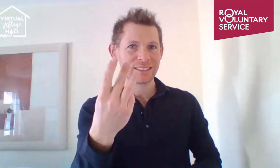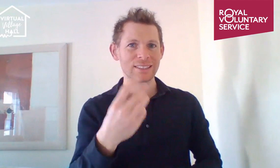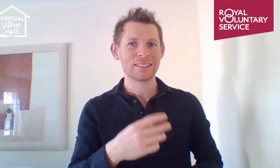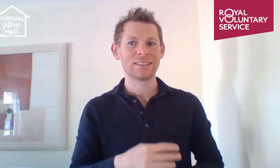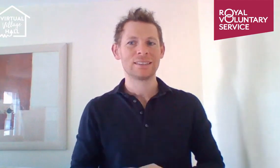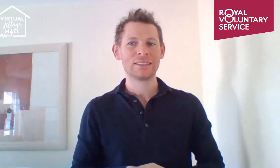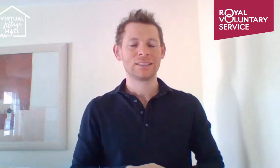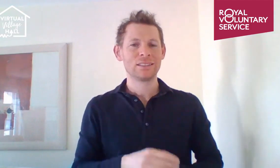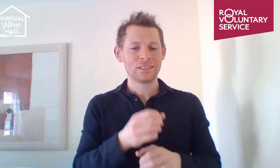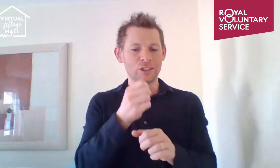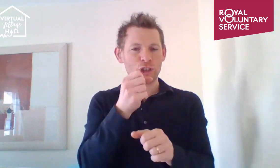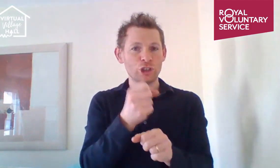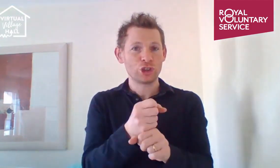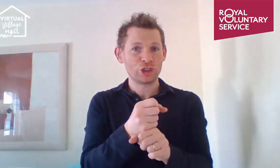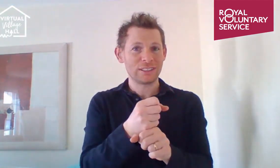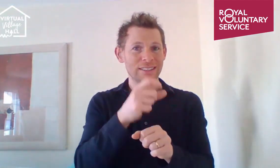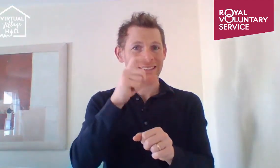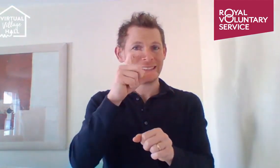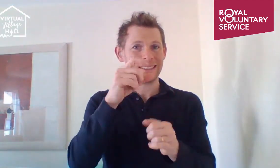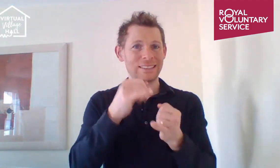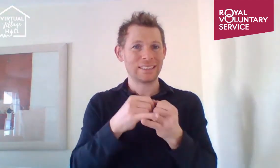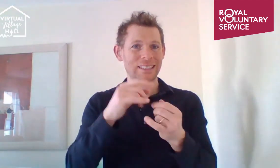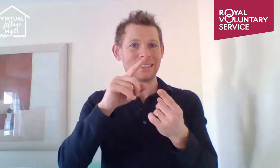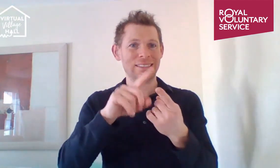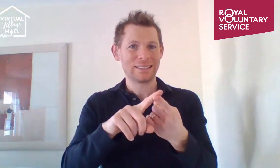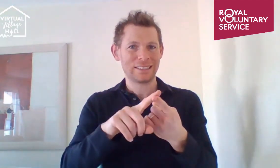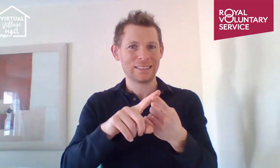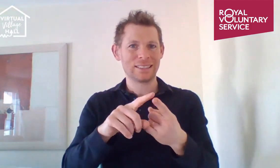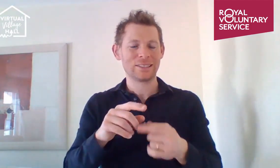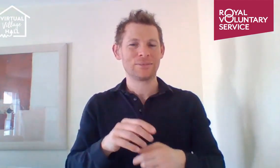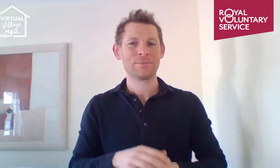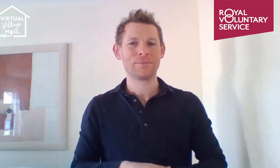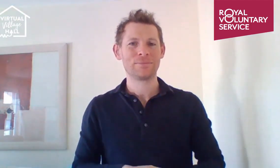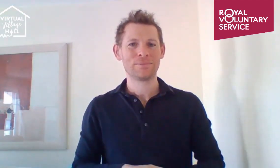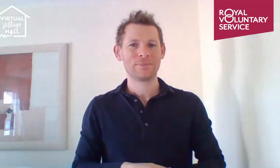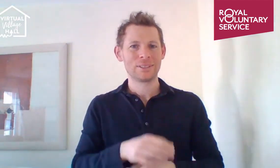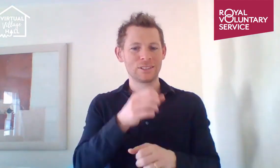Number 3 was GCSE.